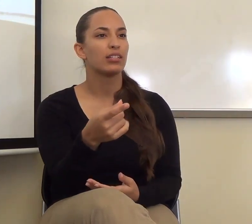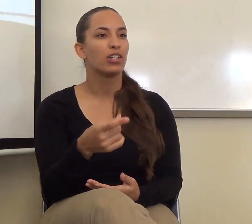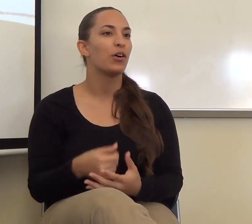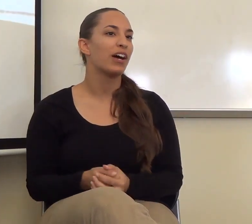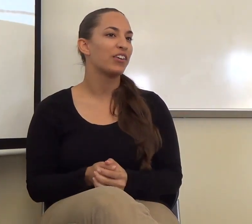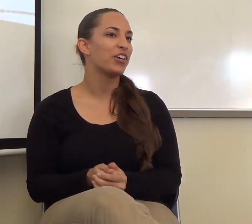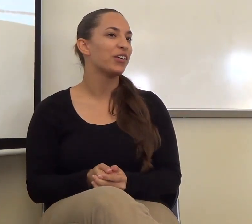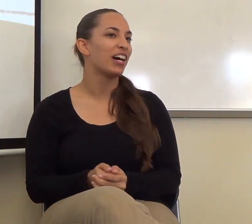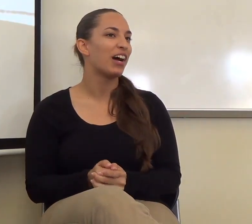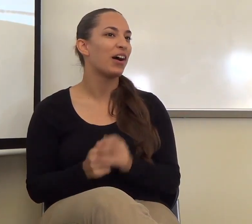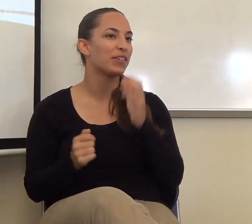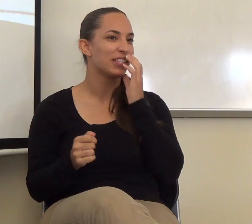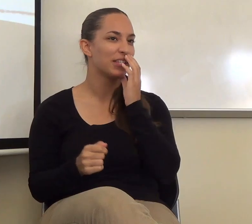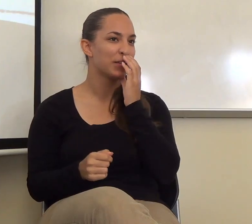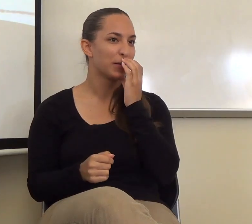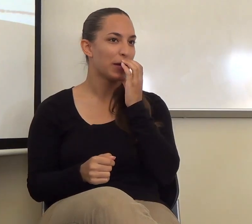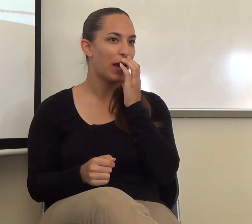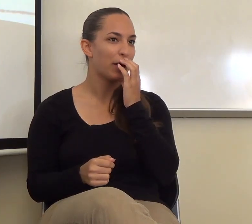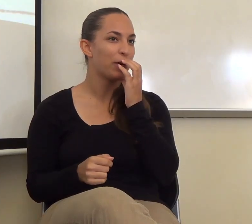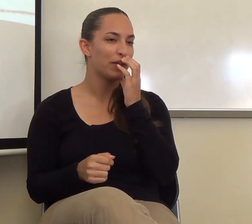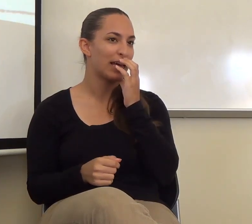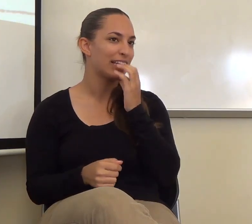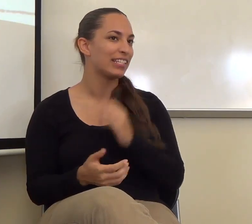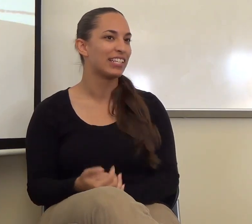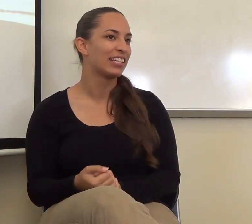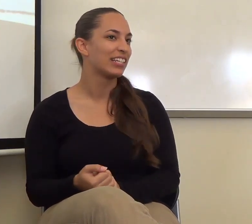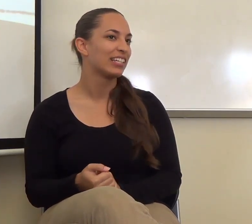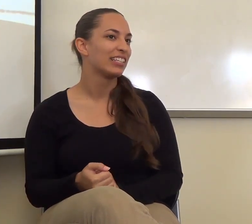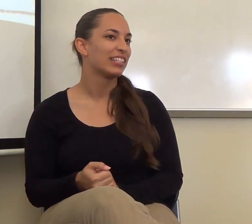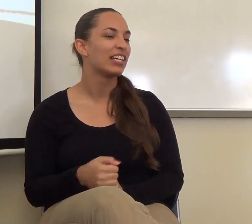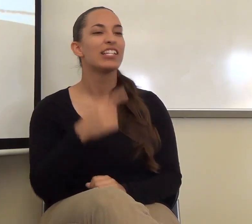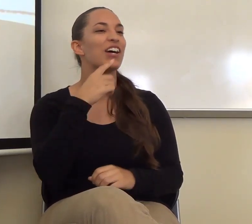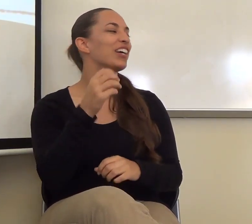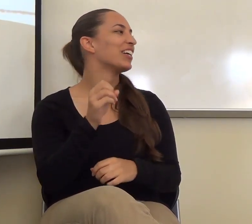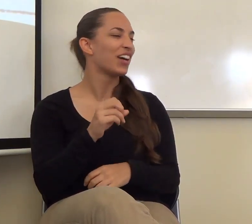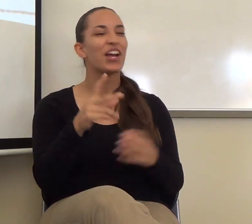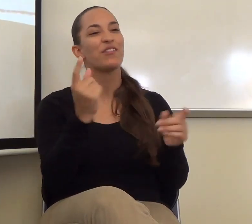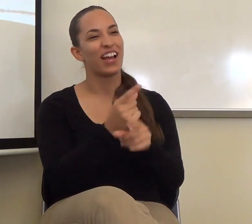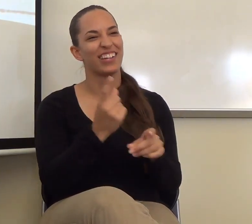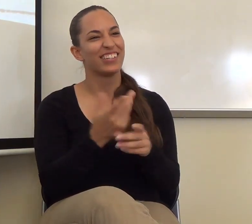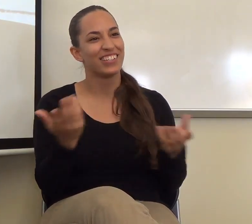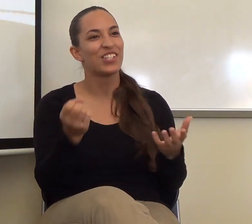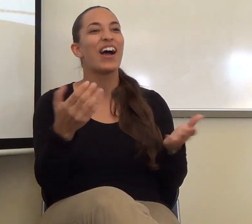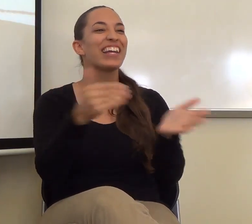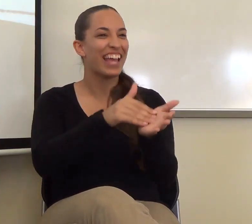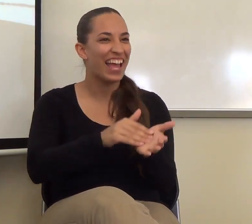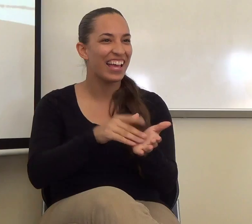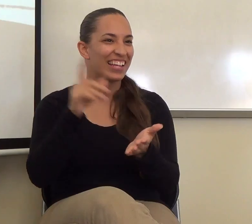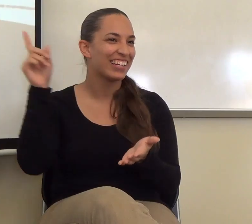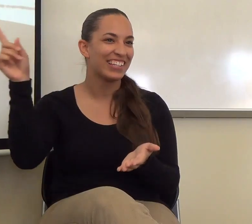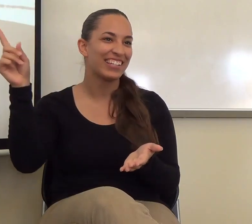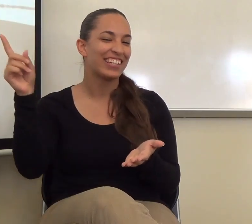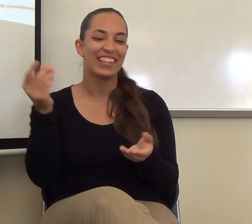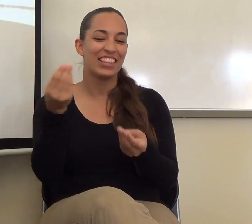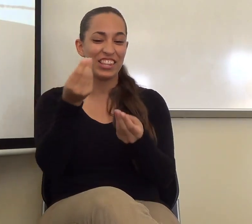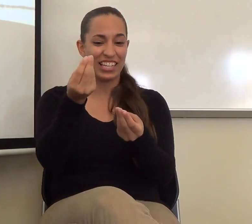Oh, I don't know. I was, Okay. I don't know what that is. Okay, no, all right. Again, Why the virus in one they're direction? giving us a whole